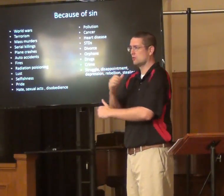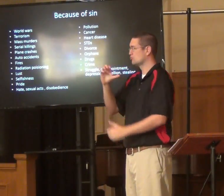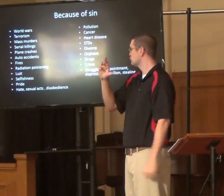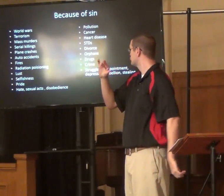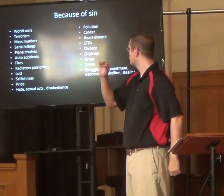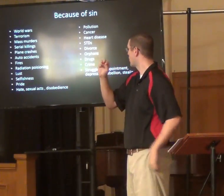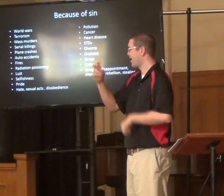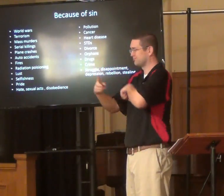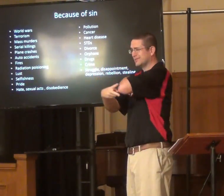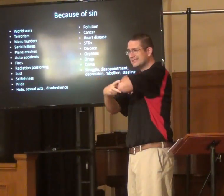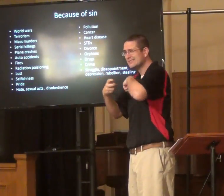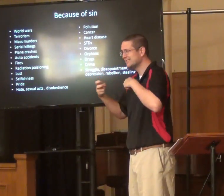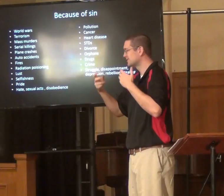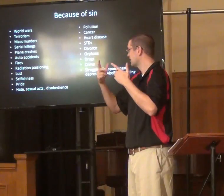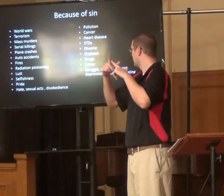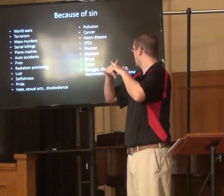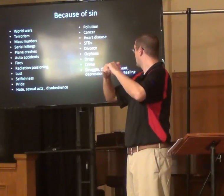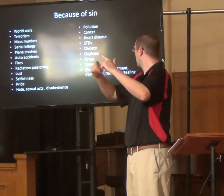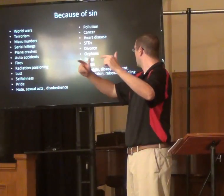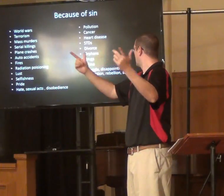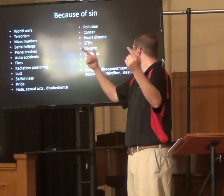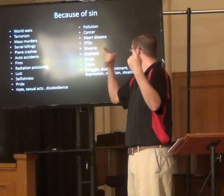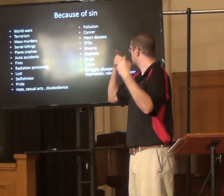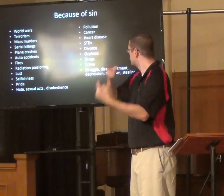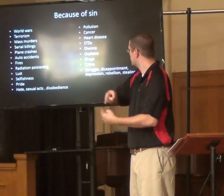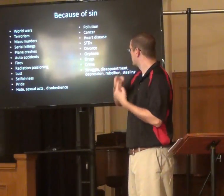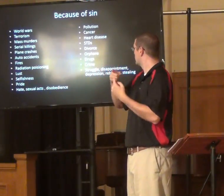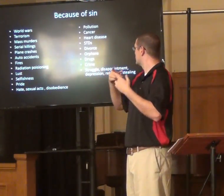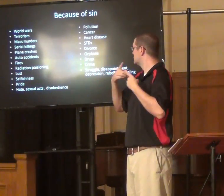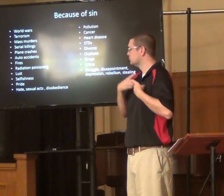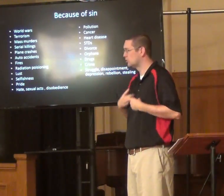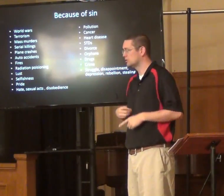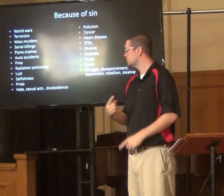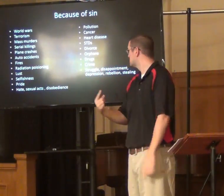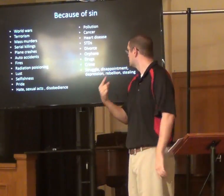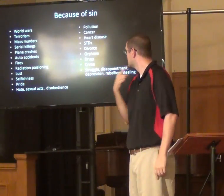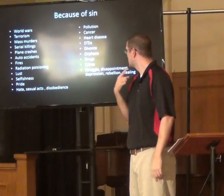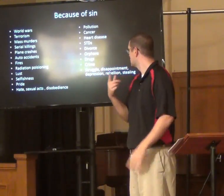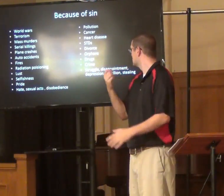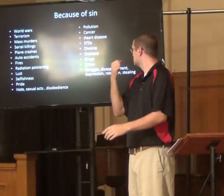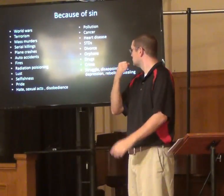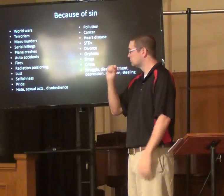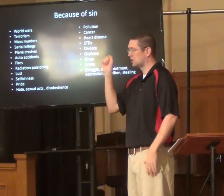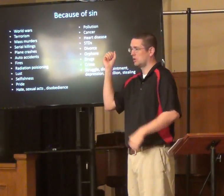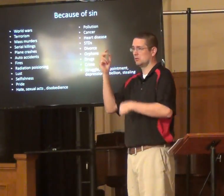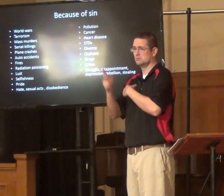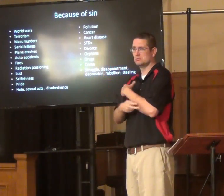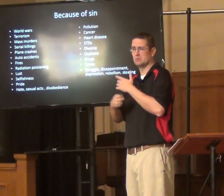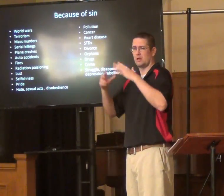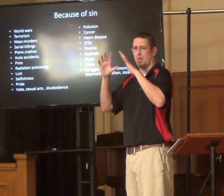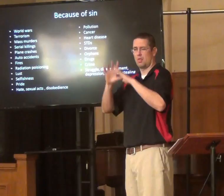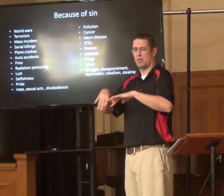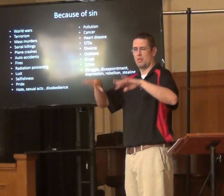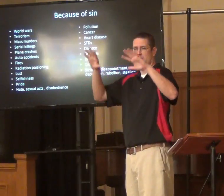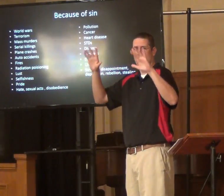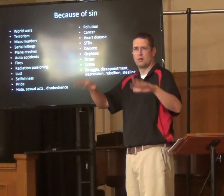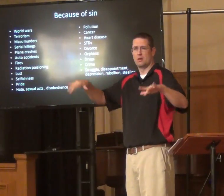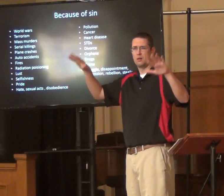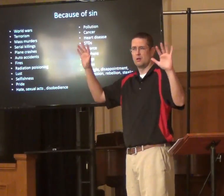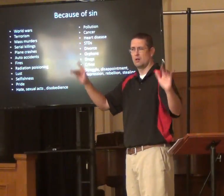drugs, crime, theft, struggle, disappointment, depression, rebellion, and on